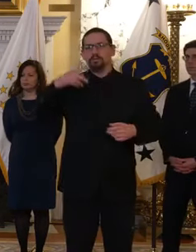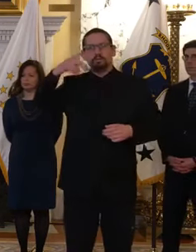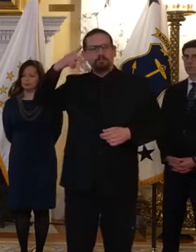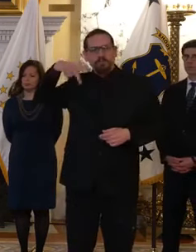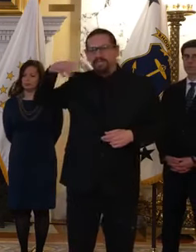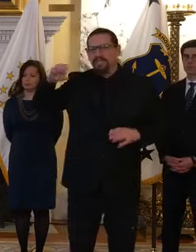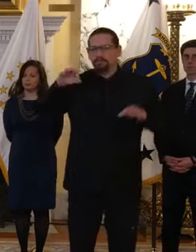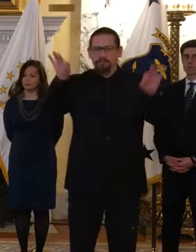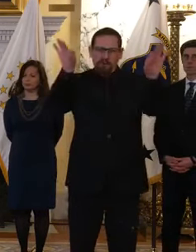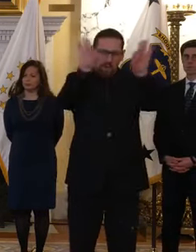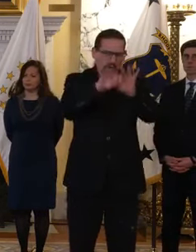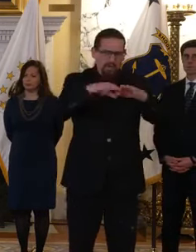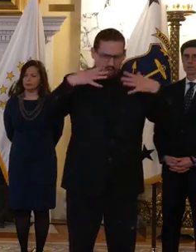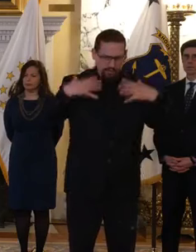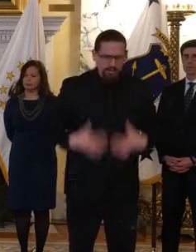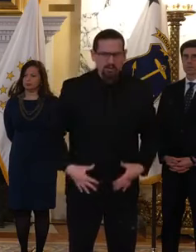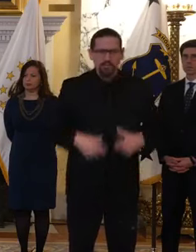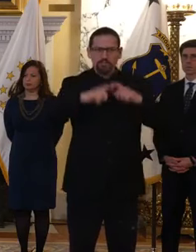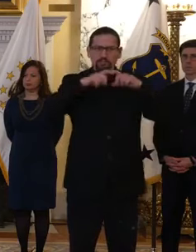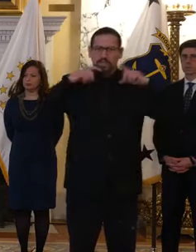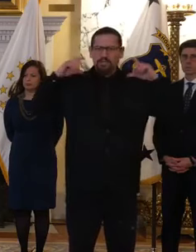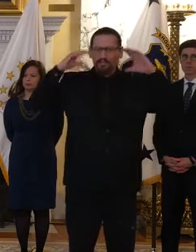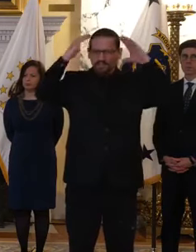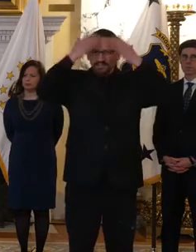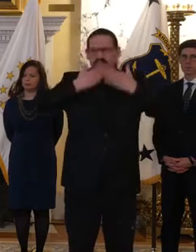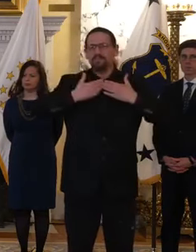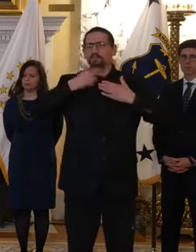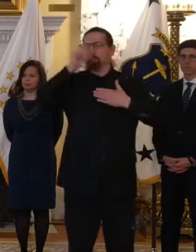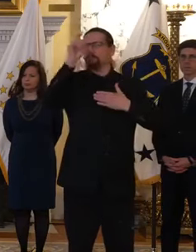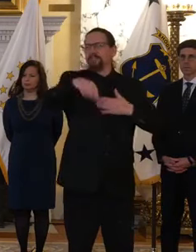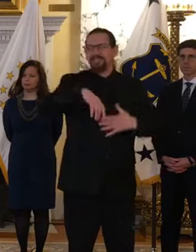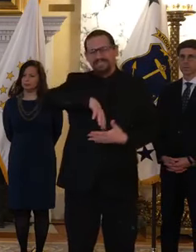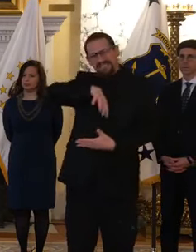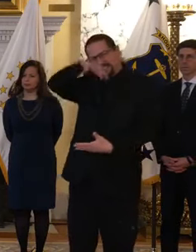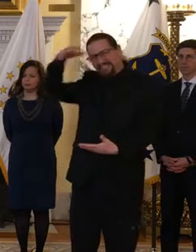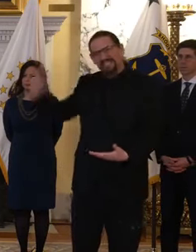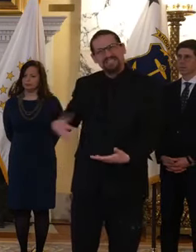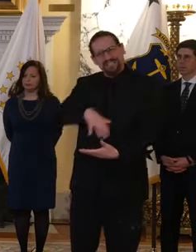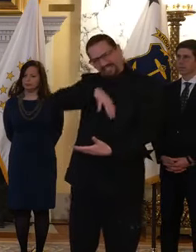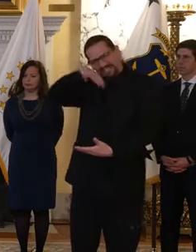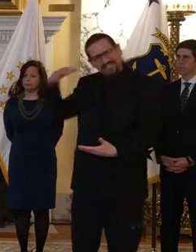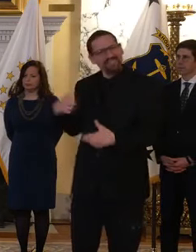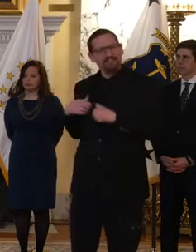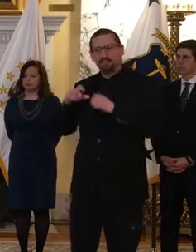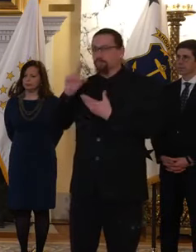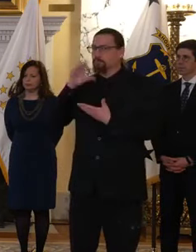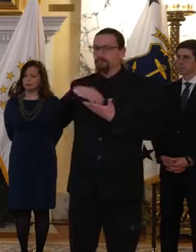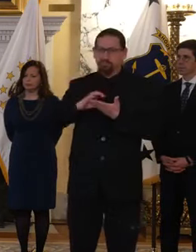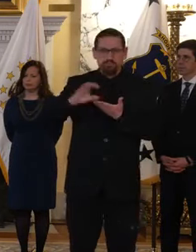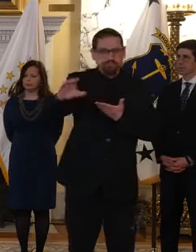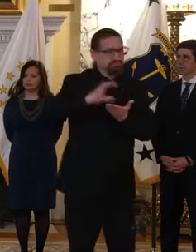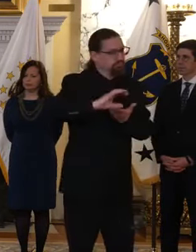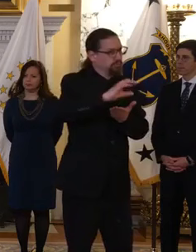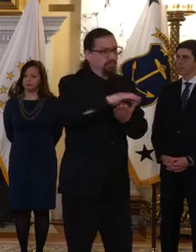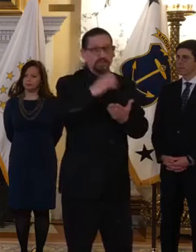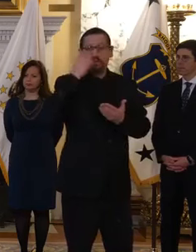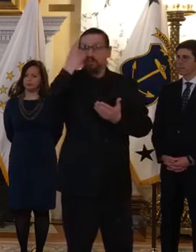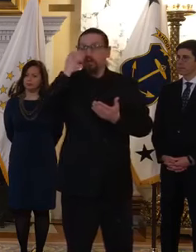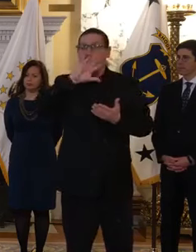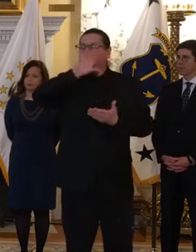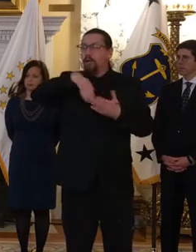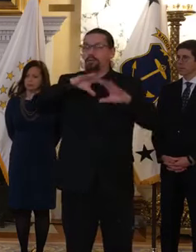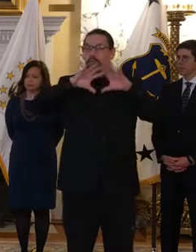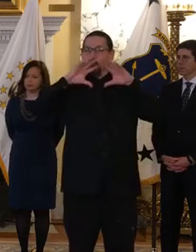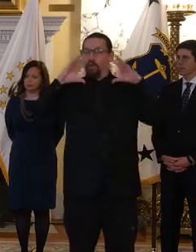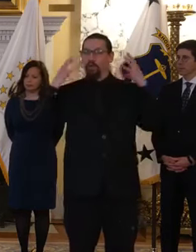teams of people have been working extremely hard on. We want to make it so that every healthcare worker who is caring